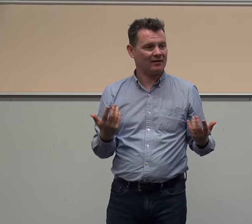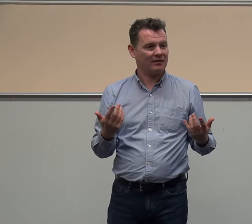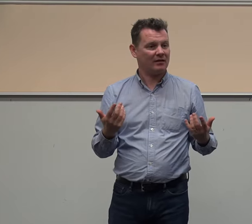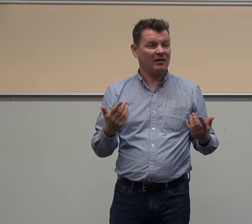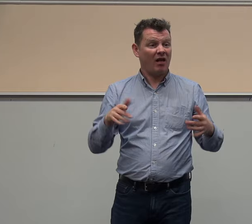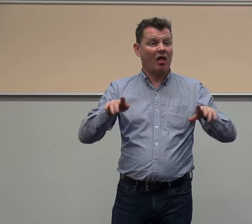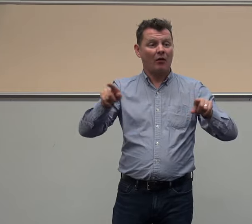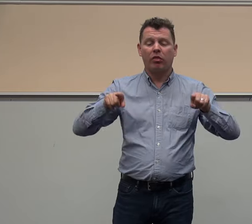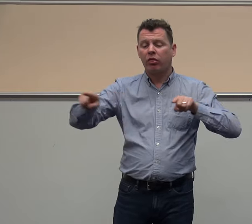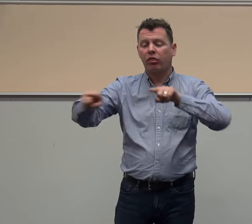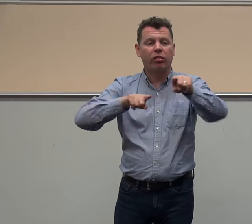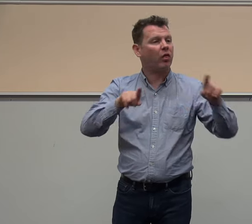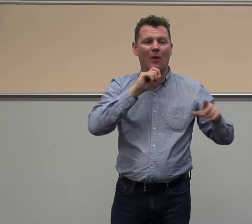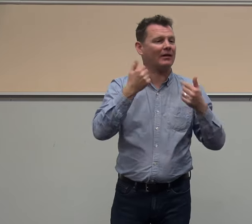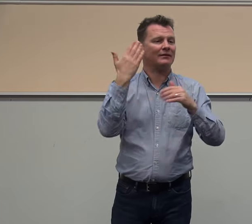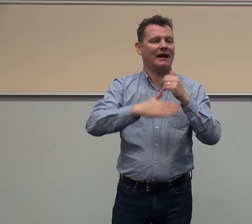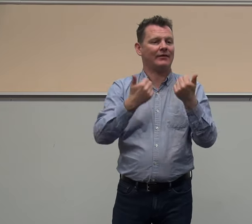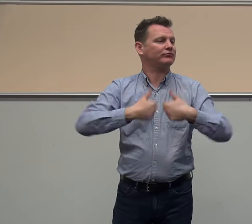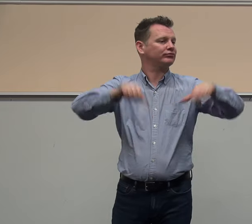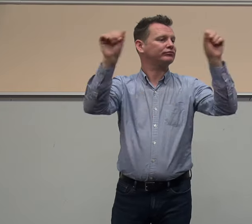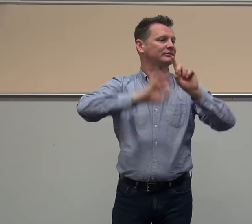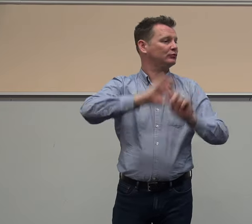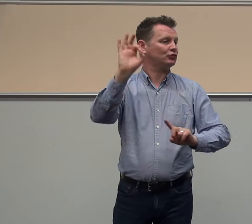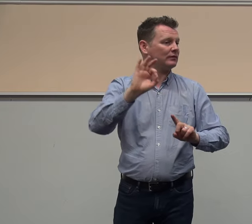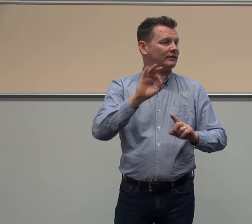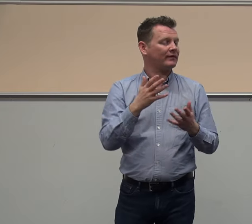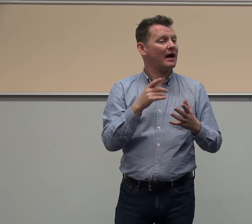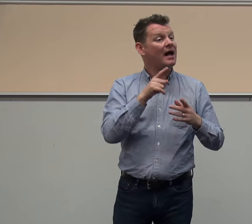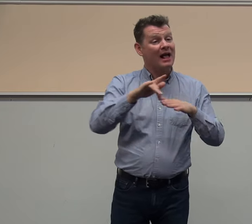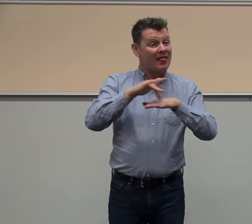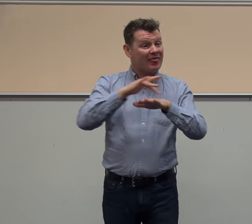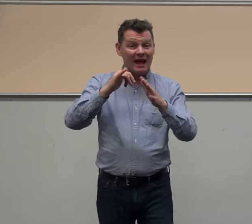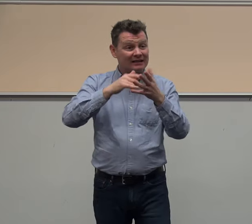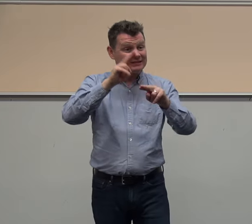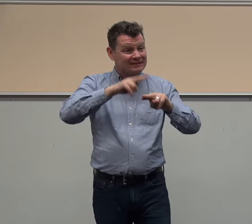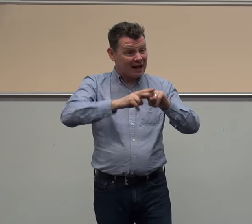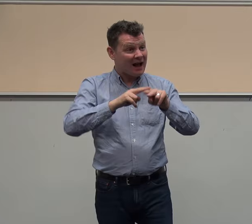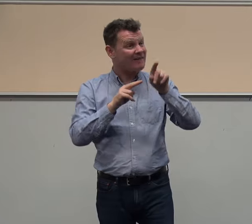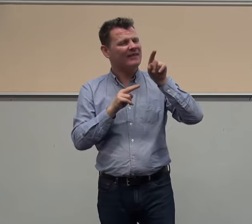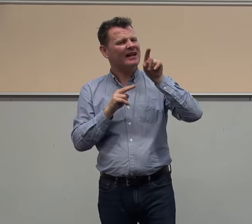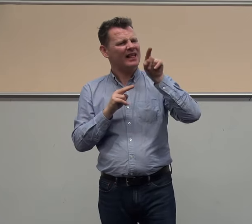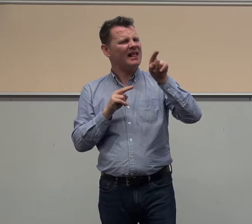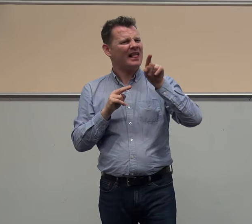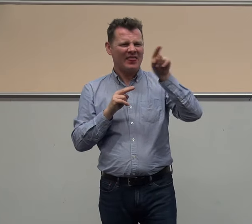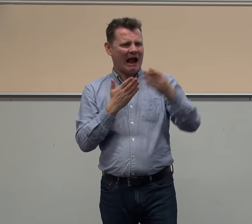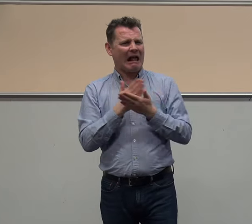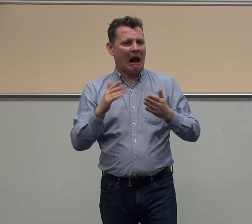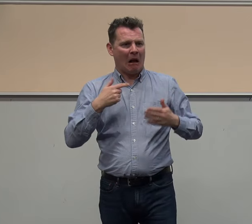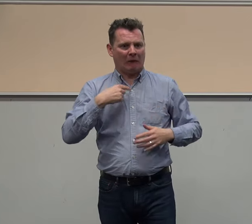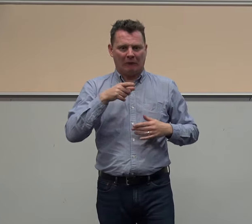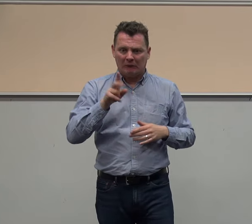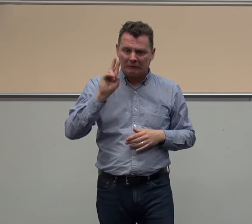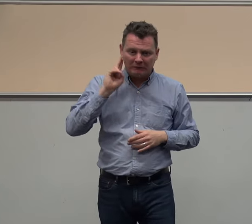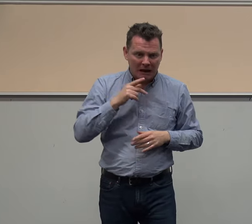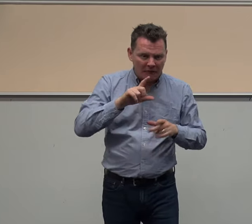it'll never happen. And theatre staff that I worked with, they're really clear. We don't have a clue what the deaf community